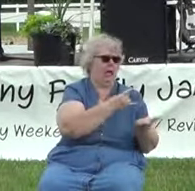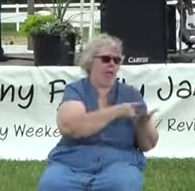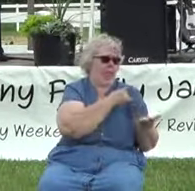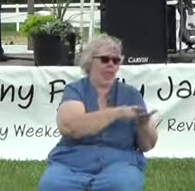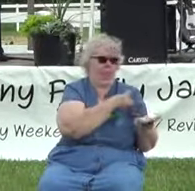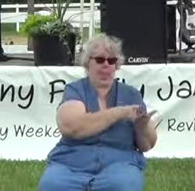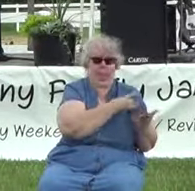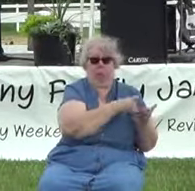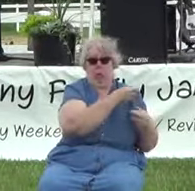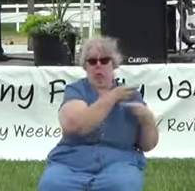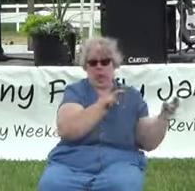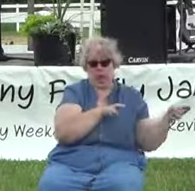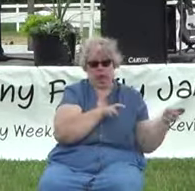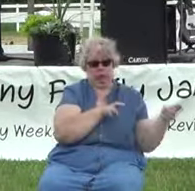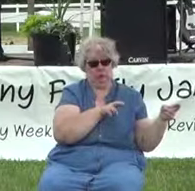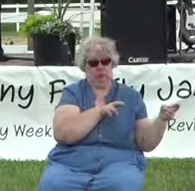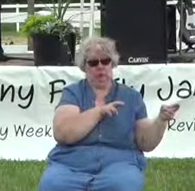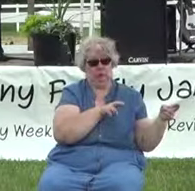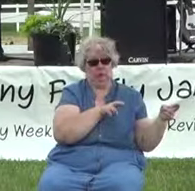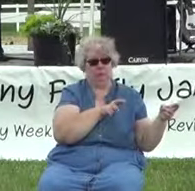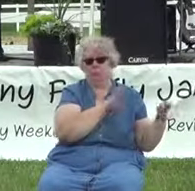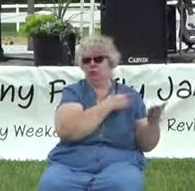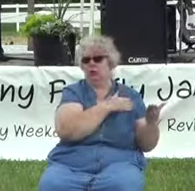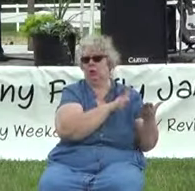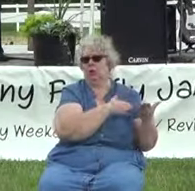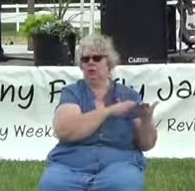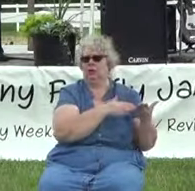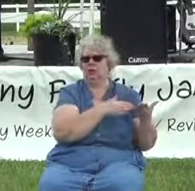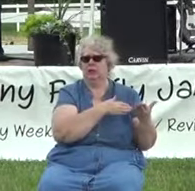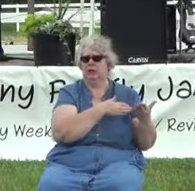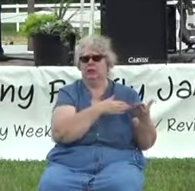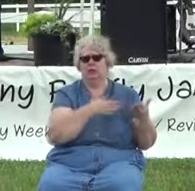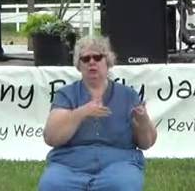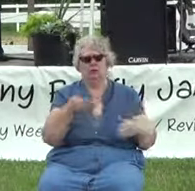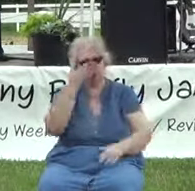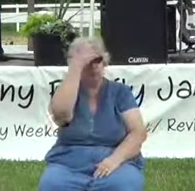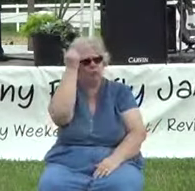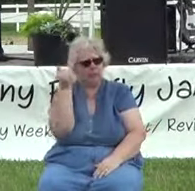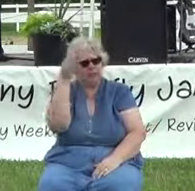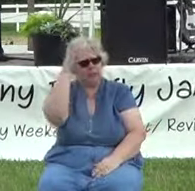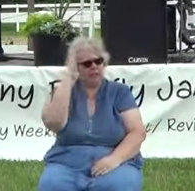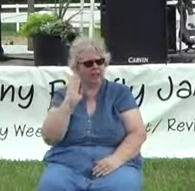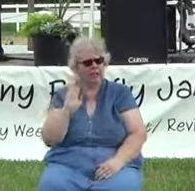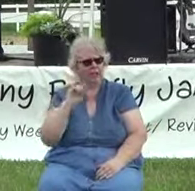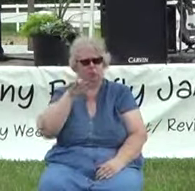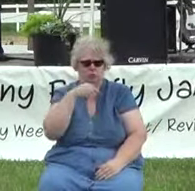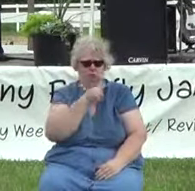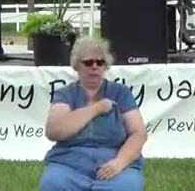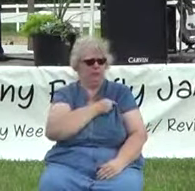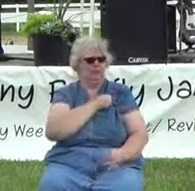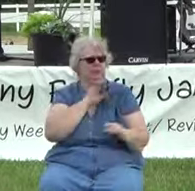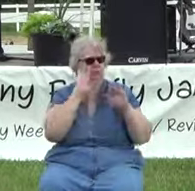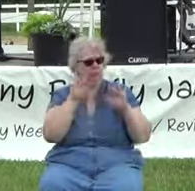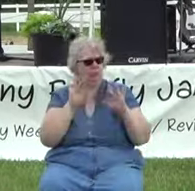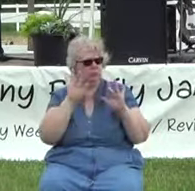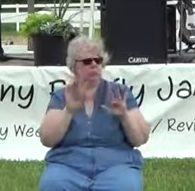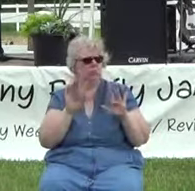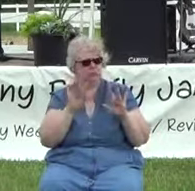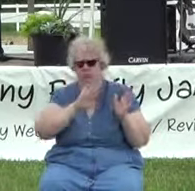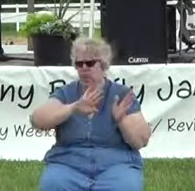We're letting Jesus' word, his hope, love, mercy, and grace go by the wayside while somebody's dying inside.